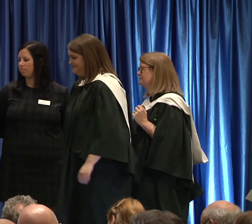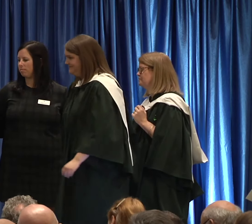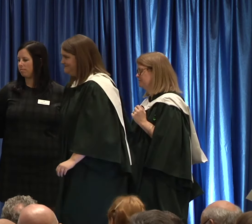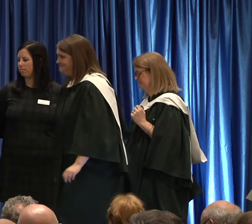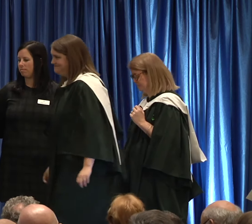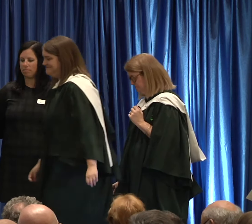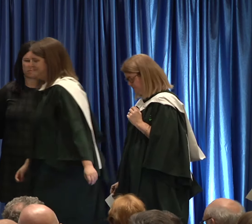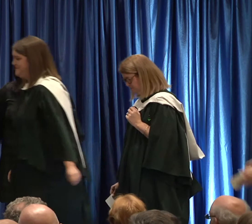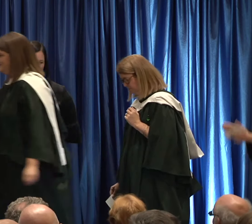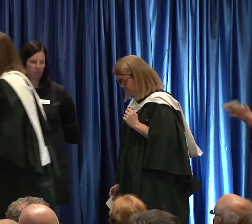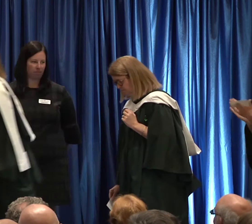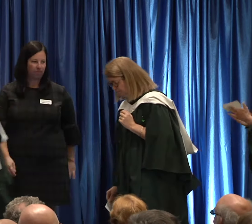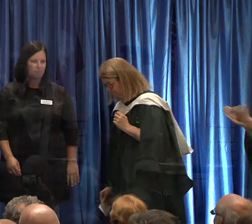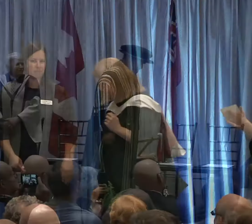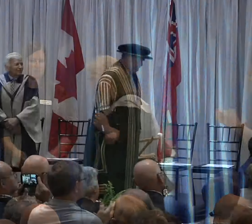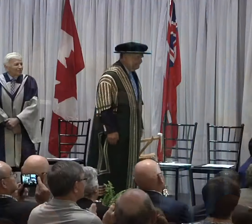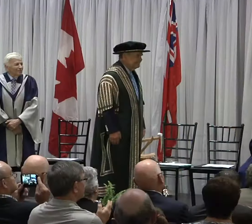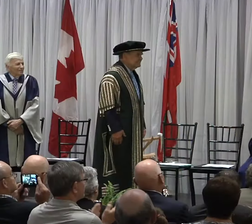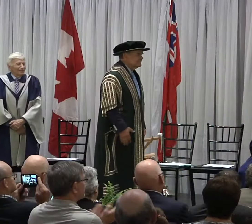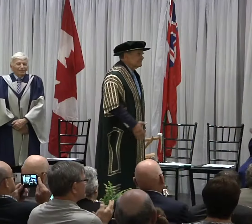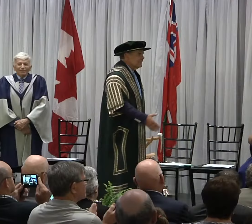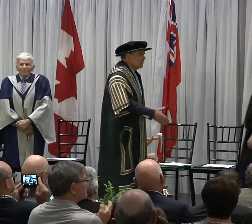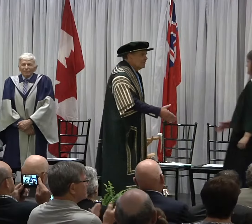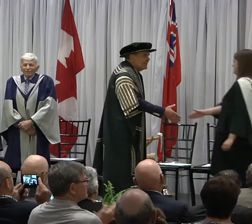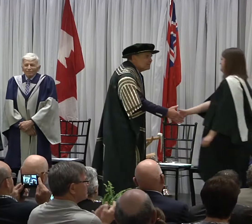Megan Carey Defet.